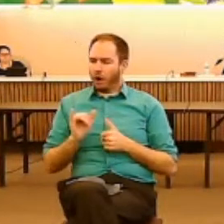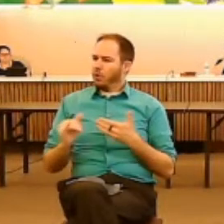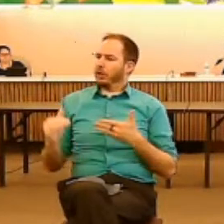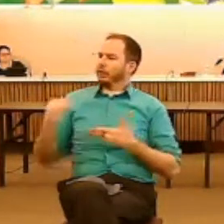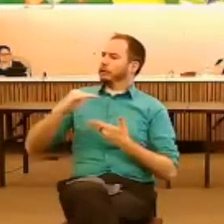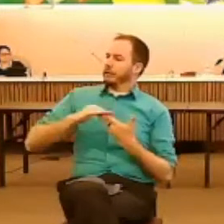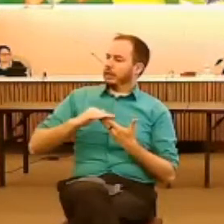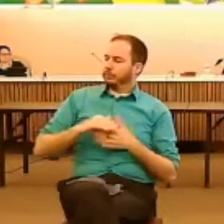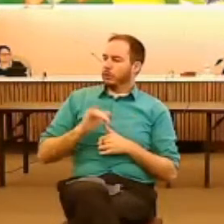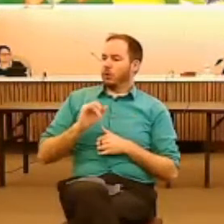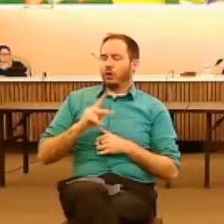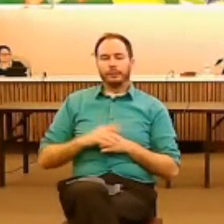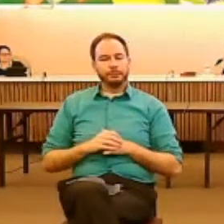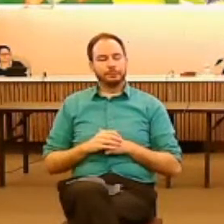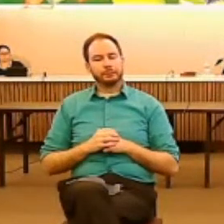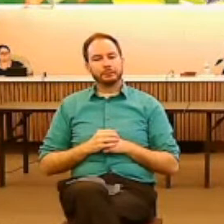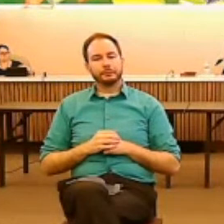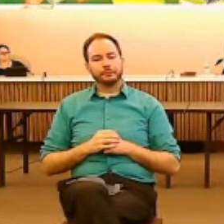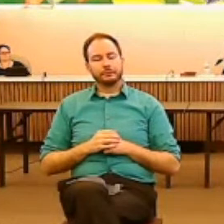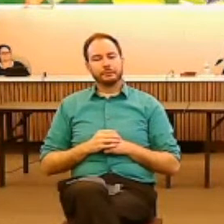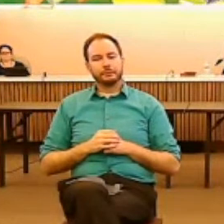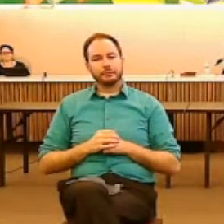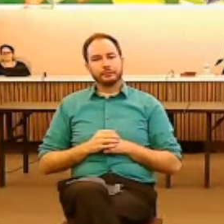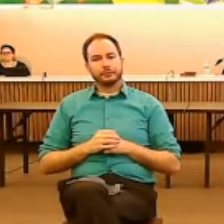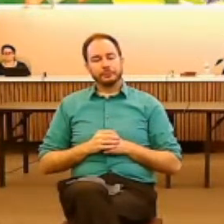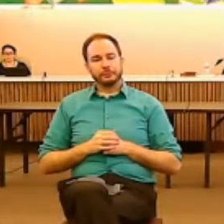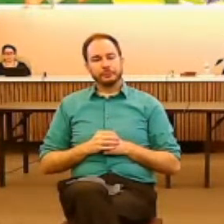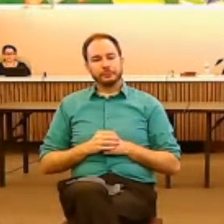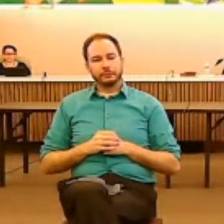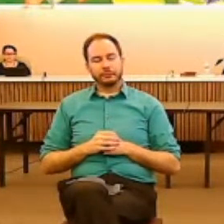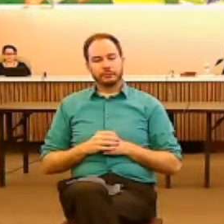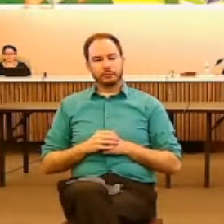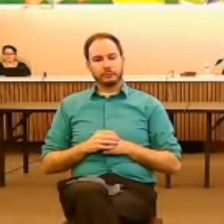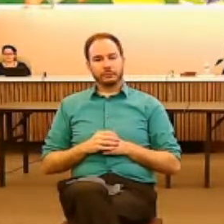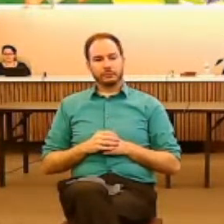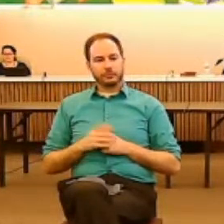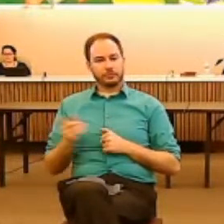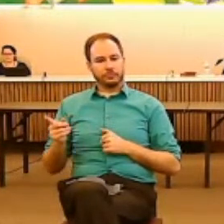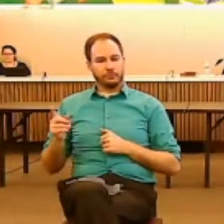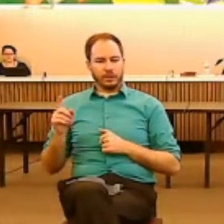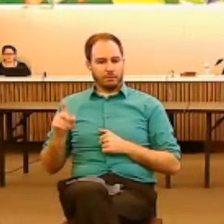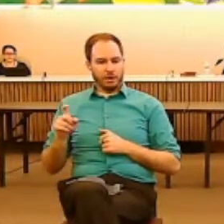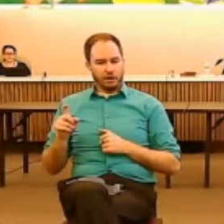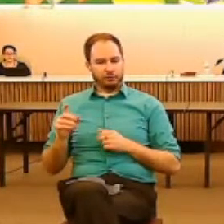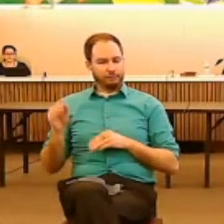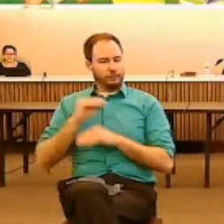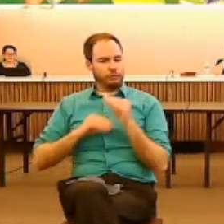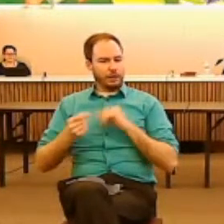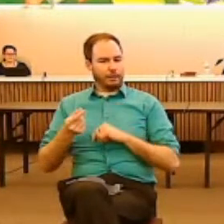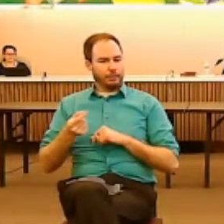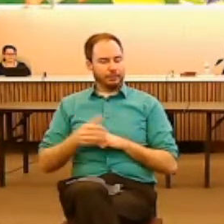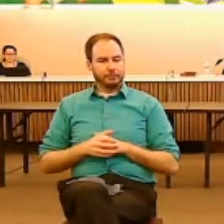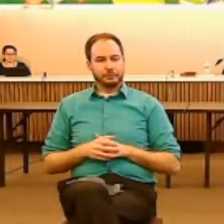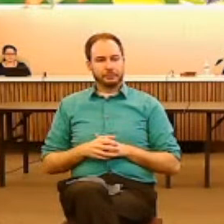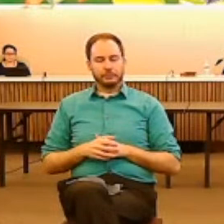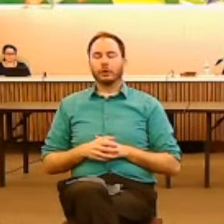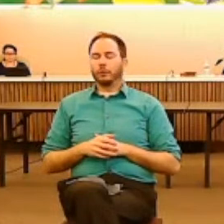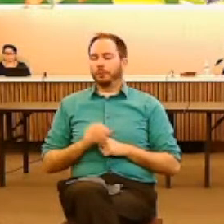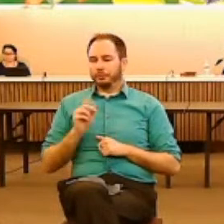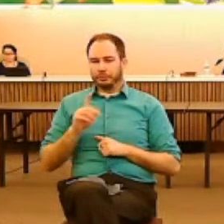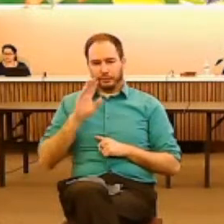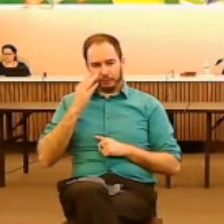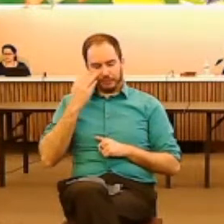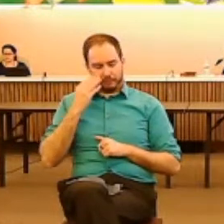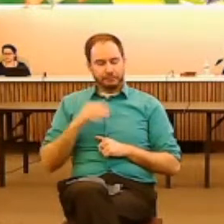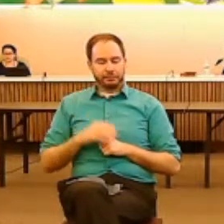It's the first one, okay. Mhm. Becky put it out of. Out of order, Yeah, it's gotcha. out of order. Yeah, which- so,